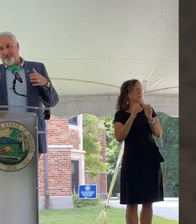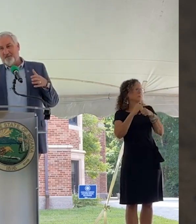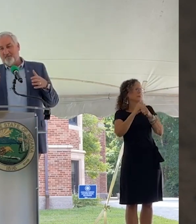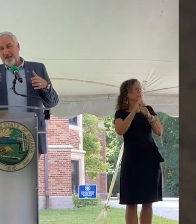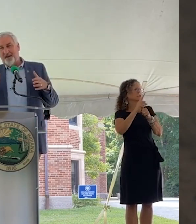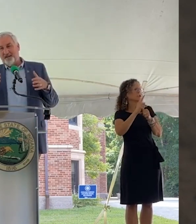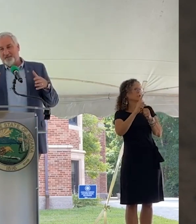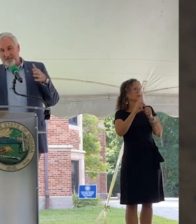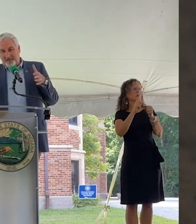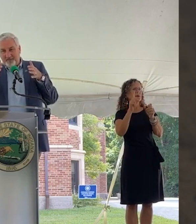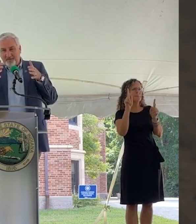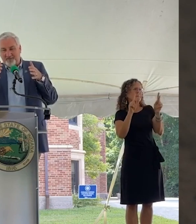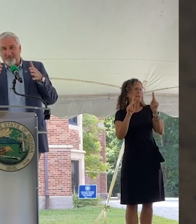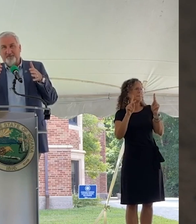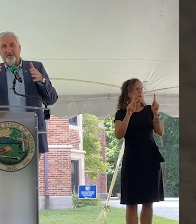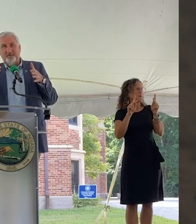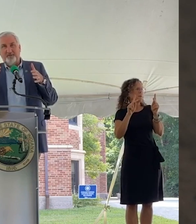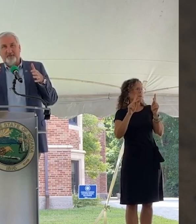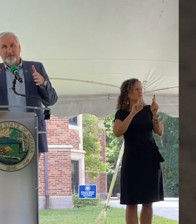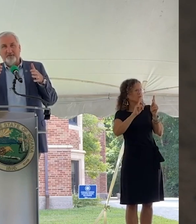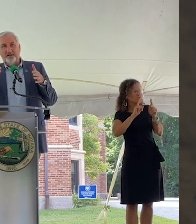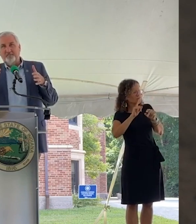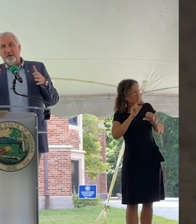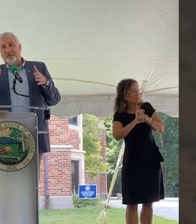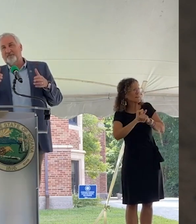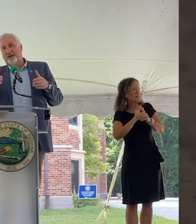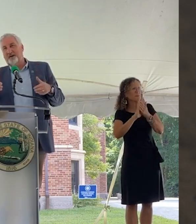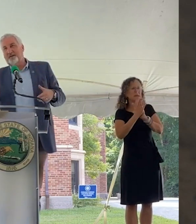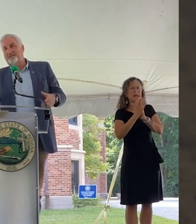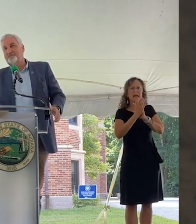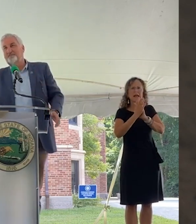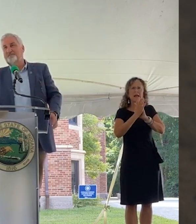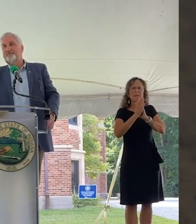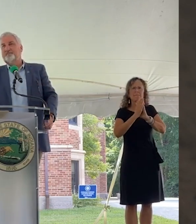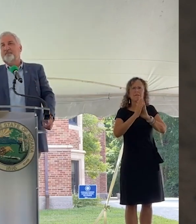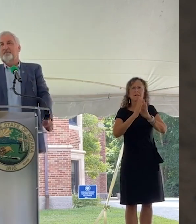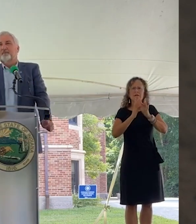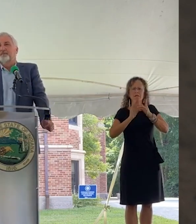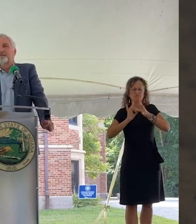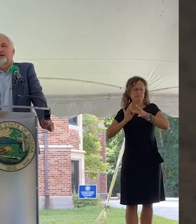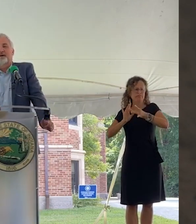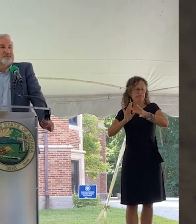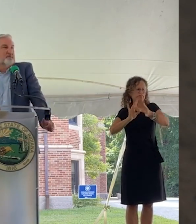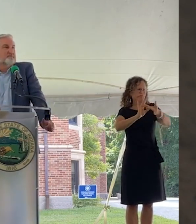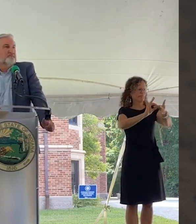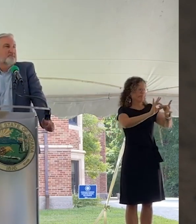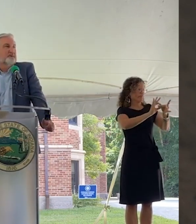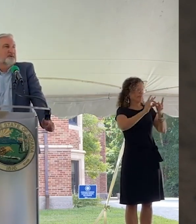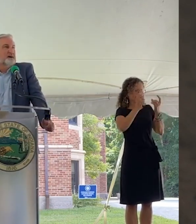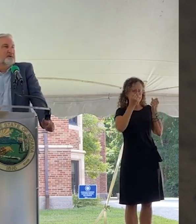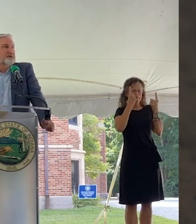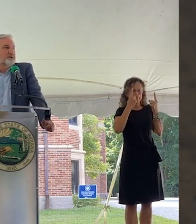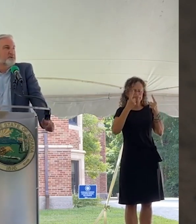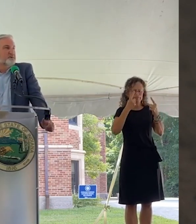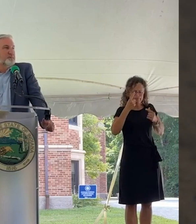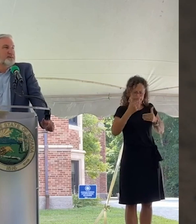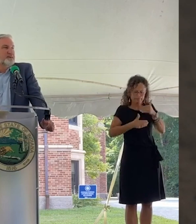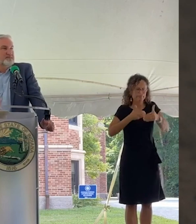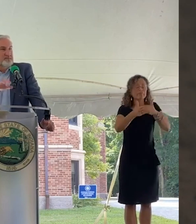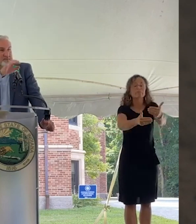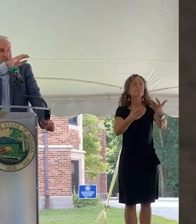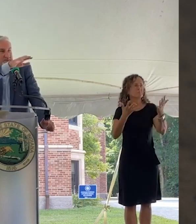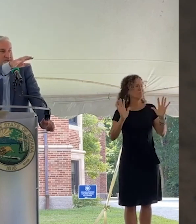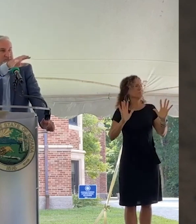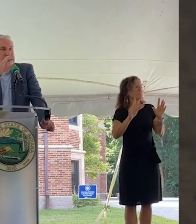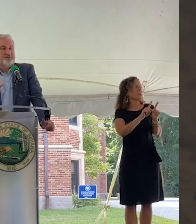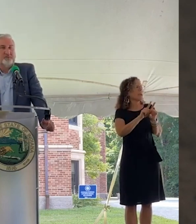got on the same page in this unique moment of time. As our economy grows, we